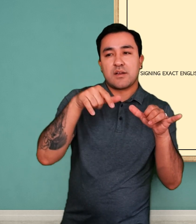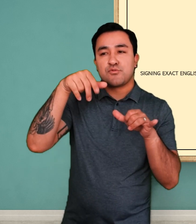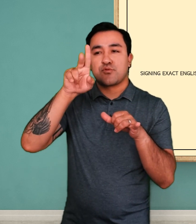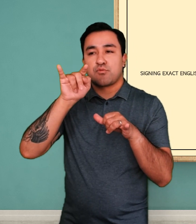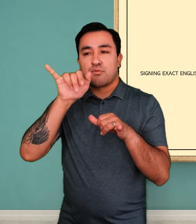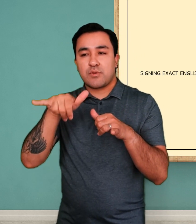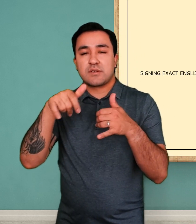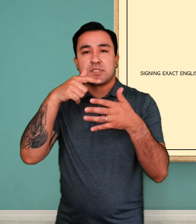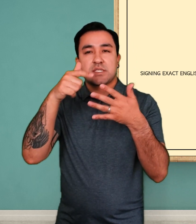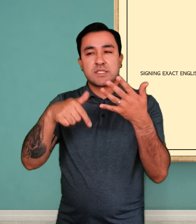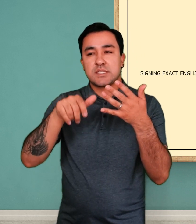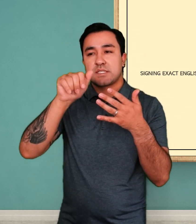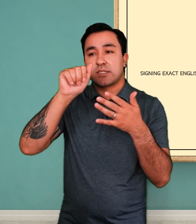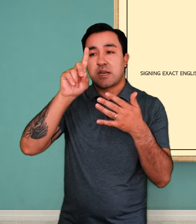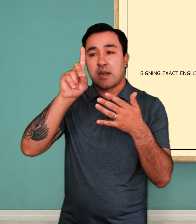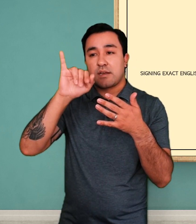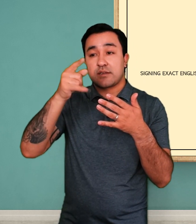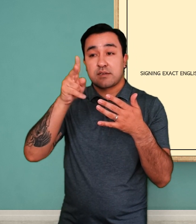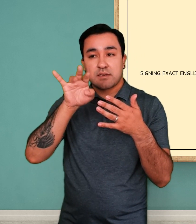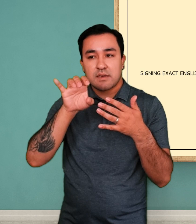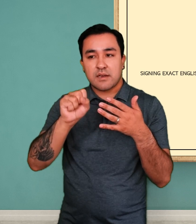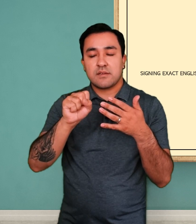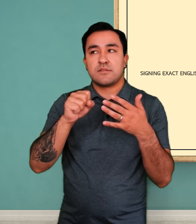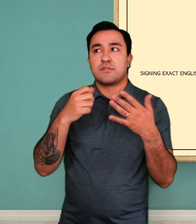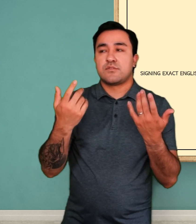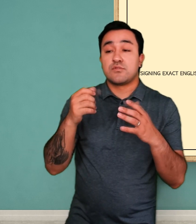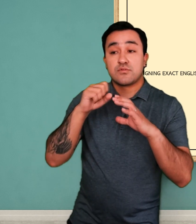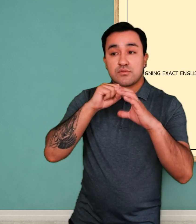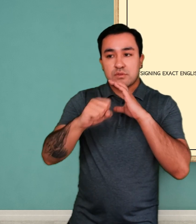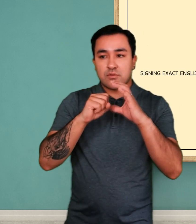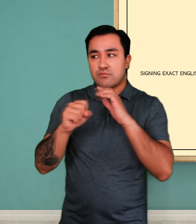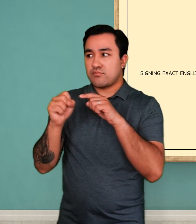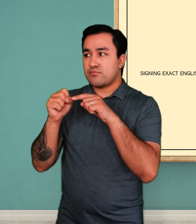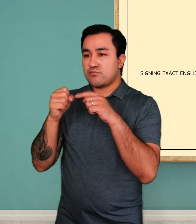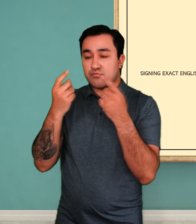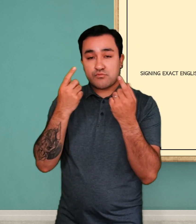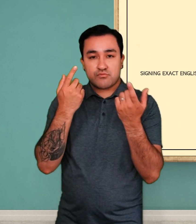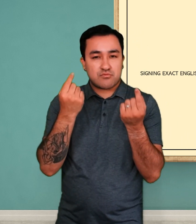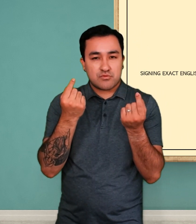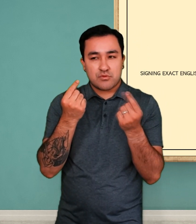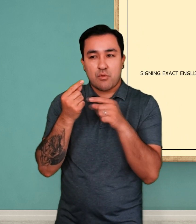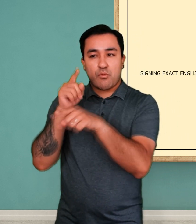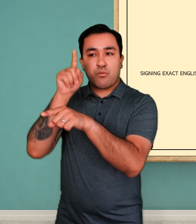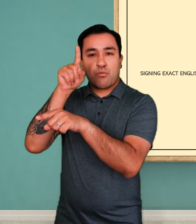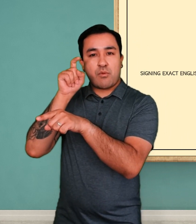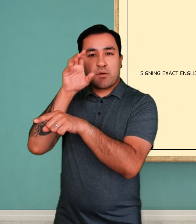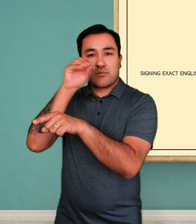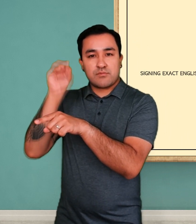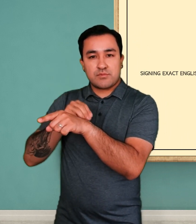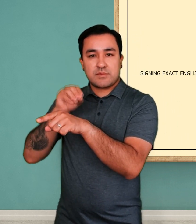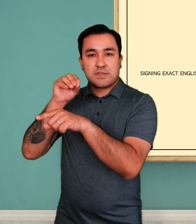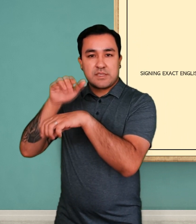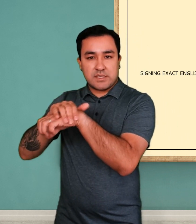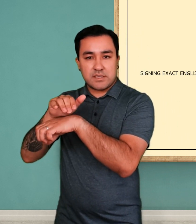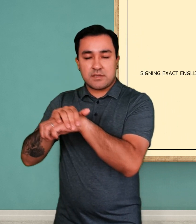adjectives. Therefore, SIMCOM conveys 100% of English and not 100% of ASL.